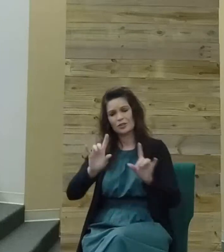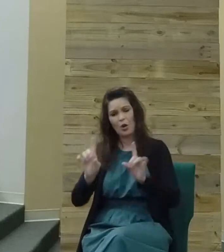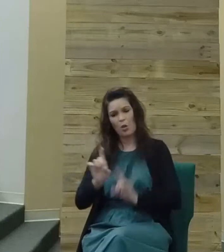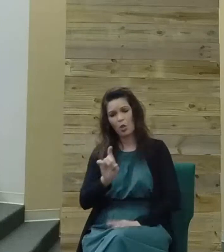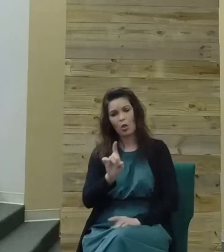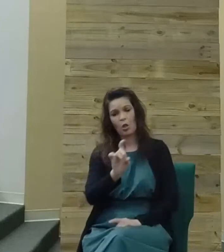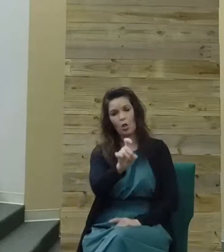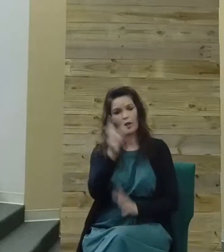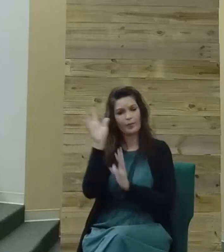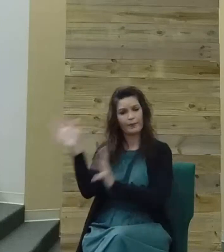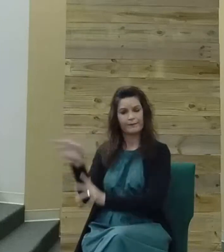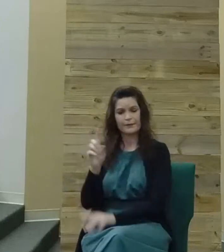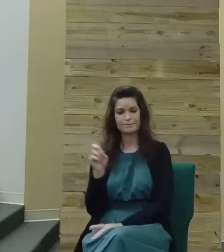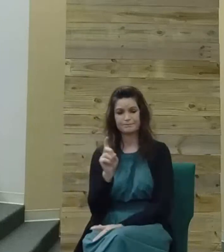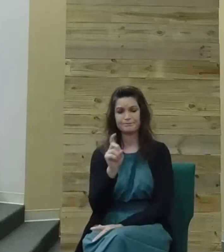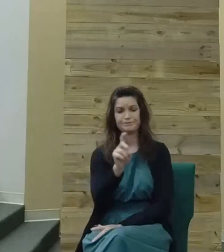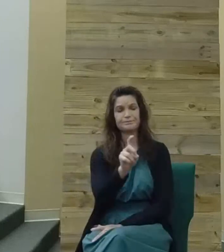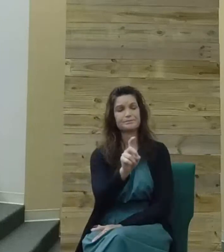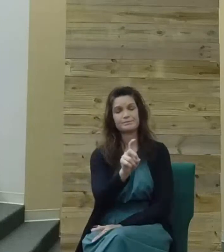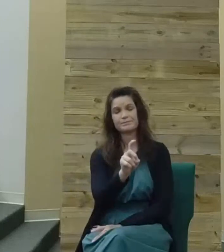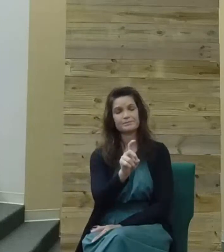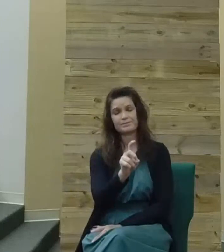Don't walk away.